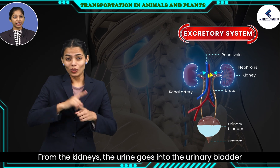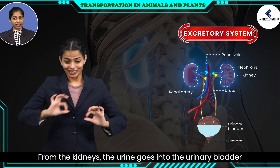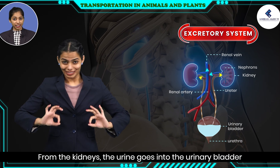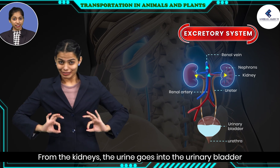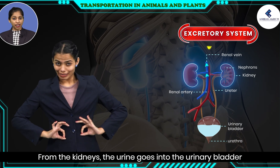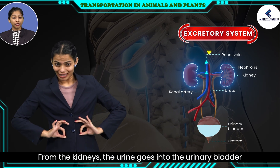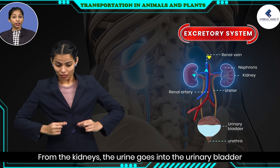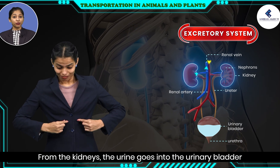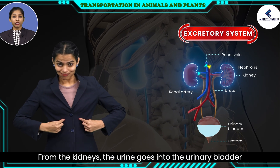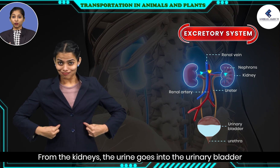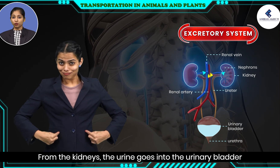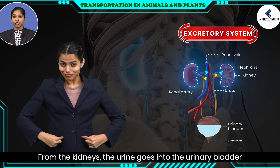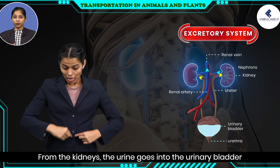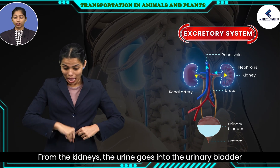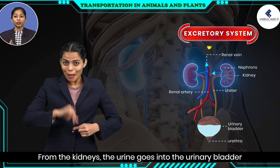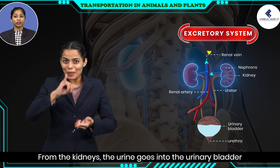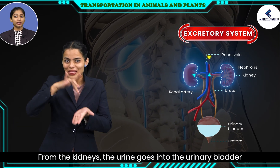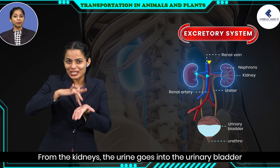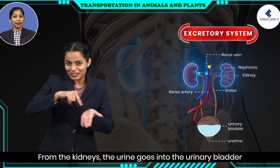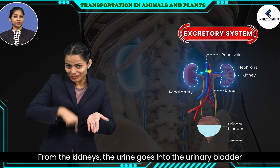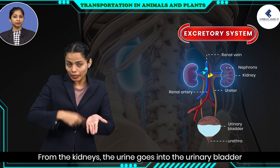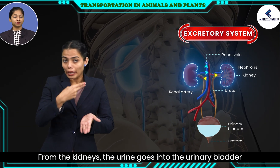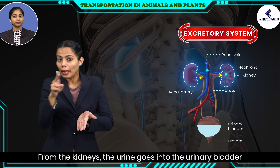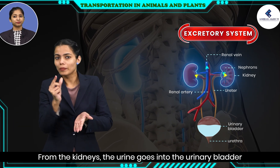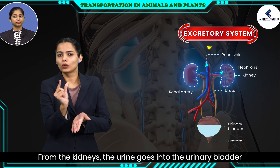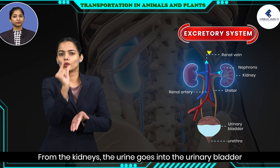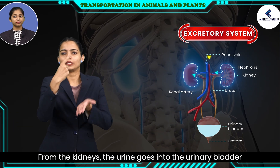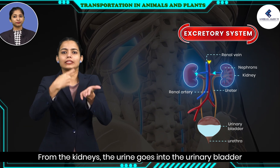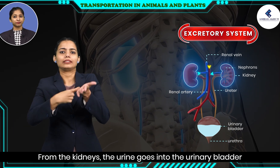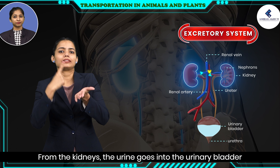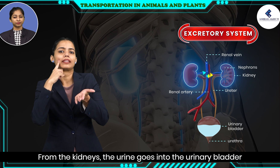From the kidneys, the urine goes into the urinary bladder.